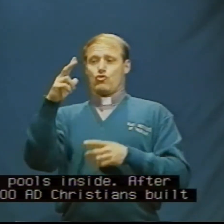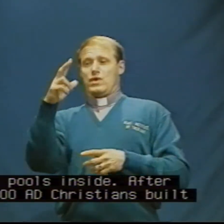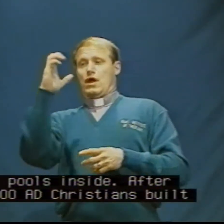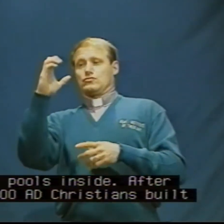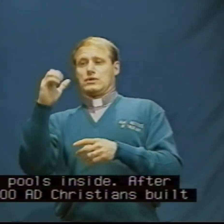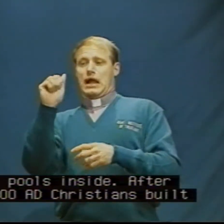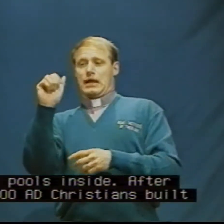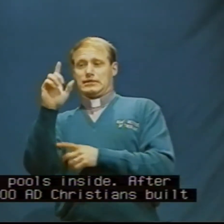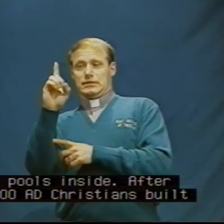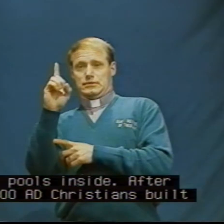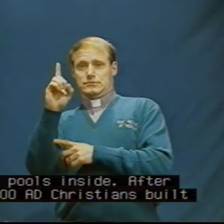built